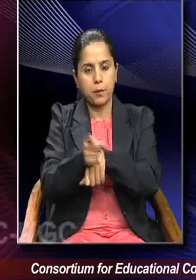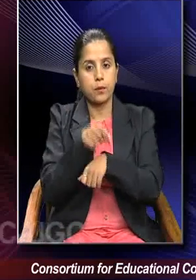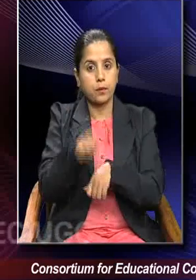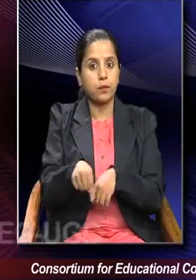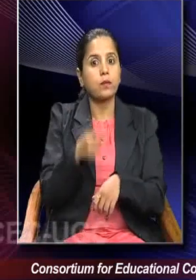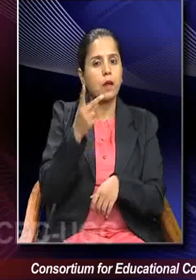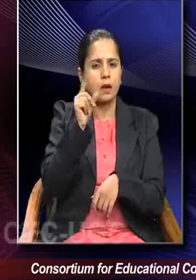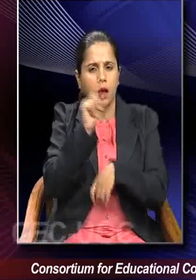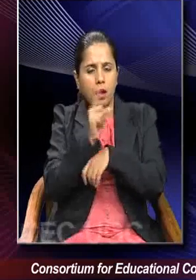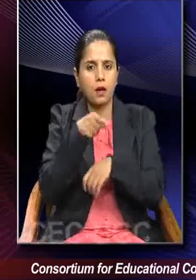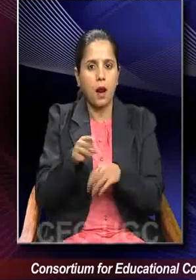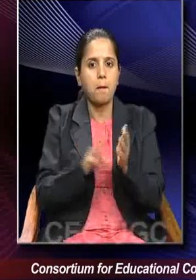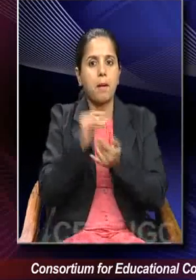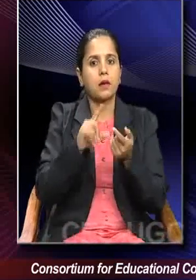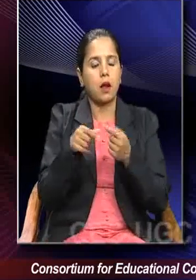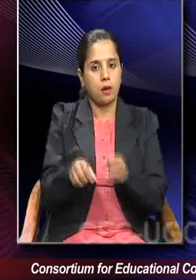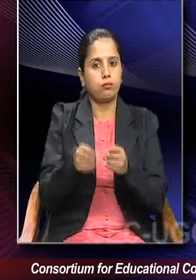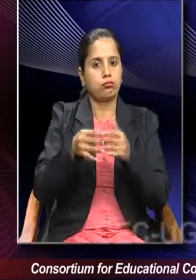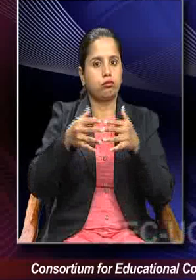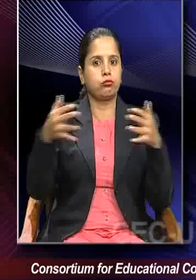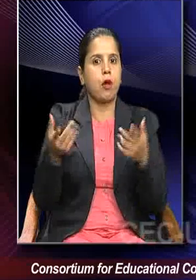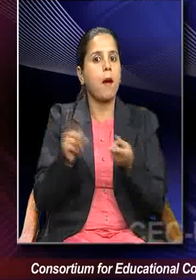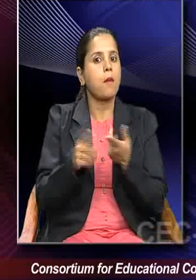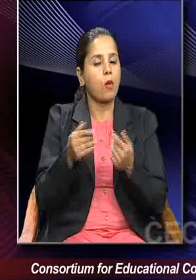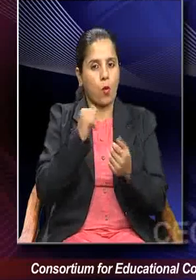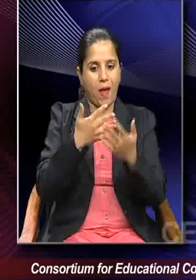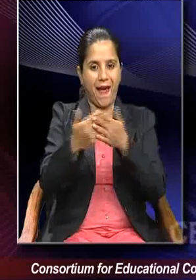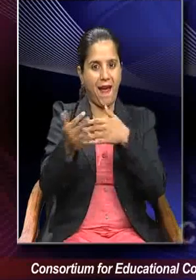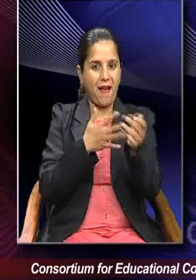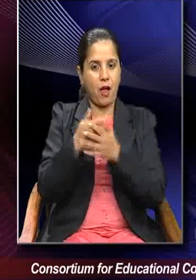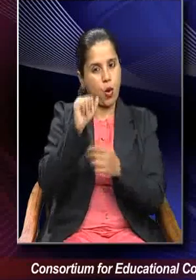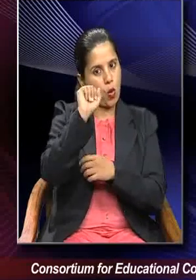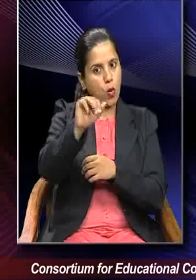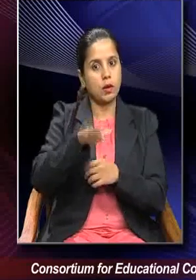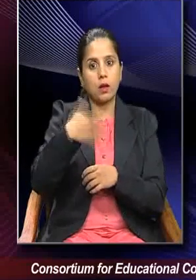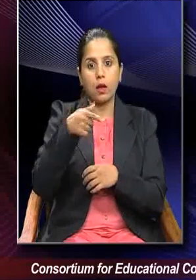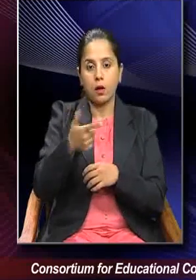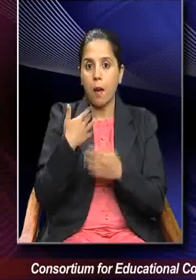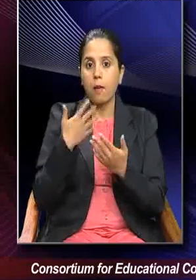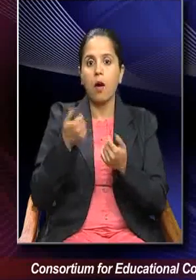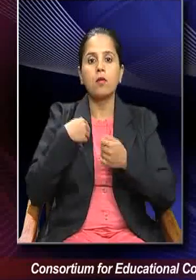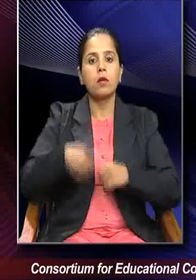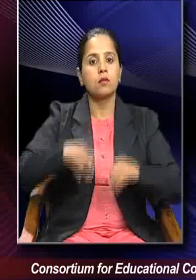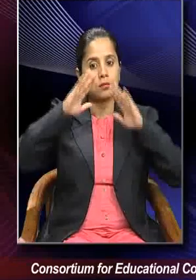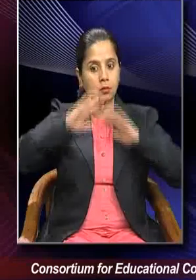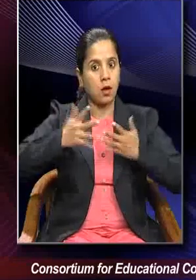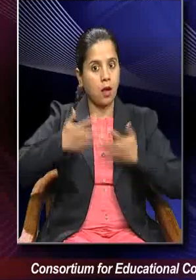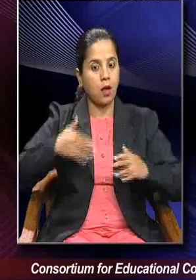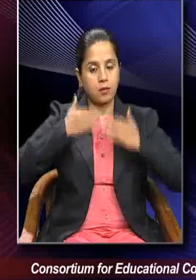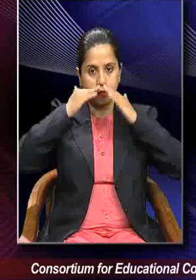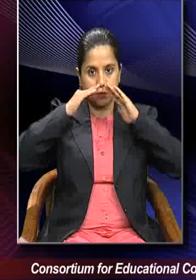a particular muscle group. Like your hands and then release it as you